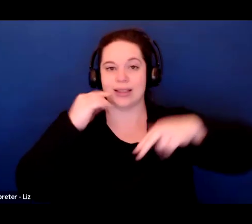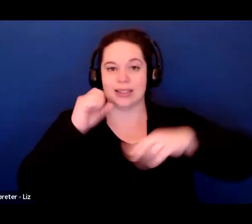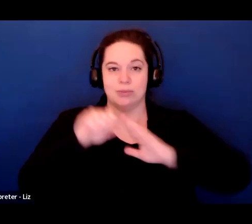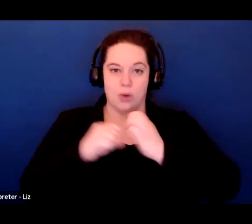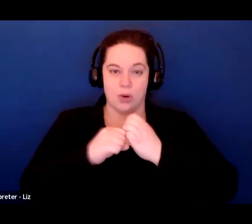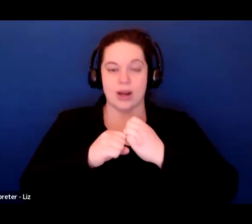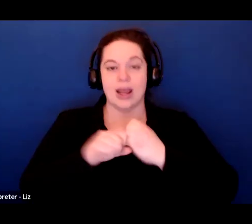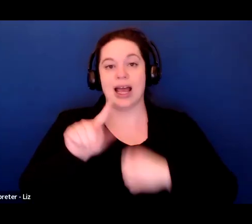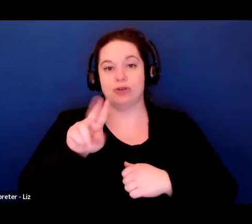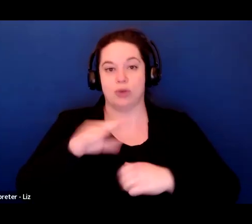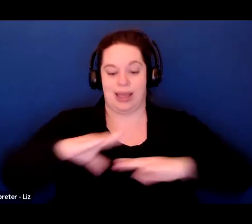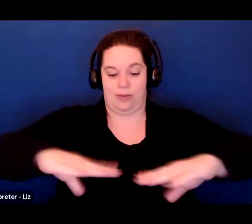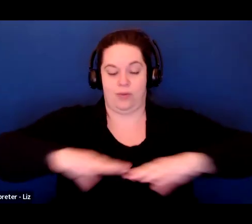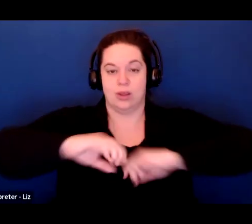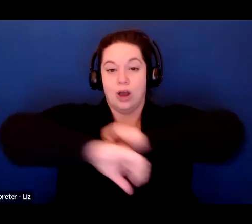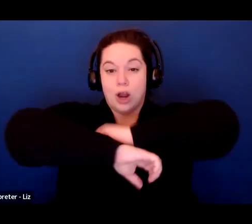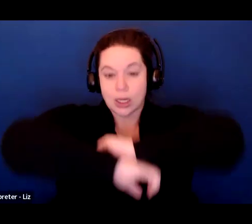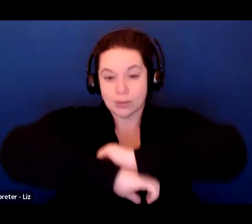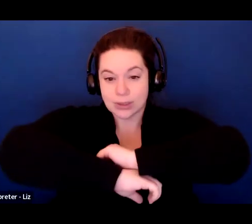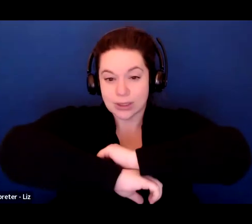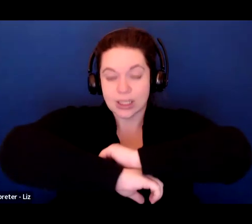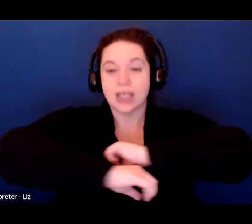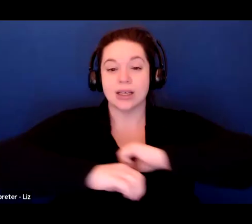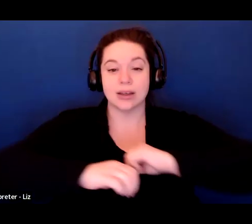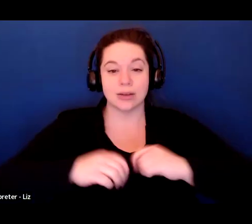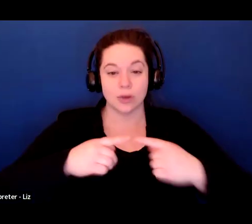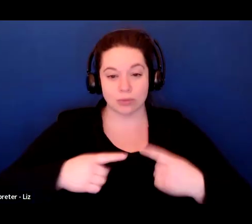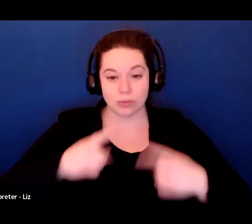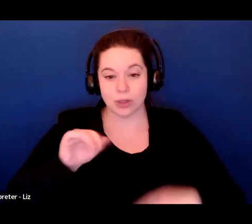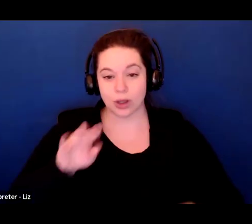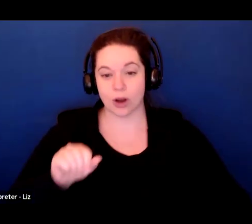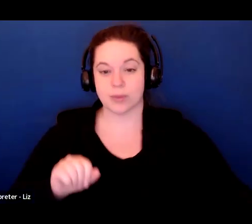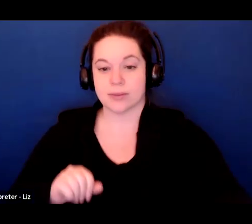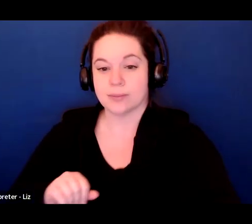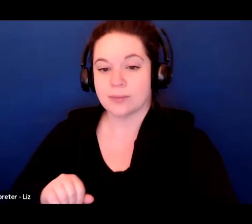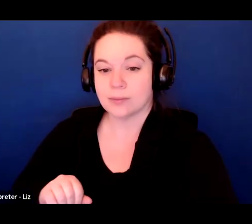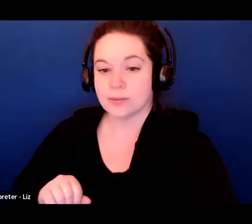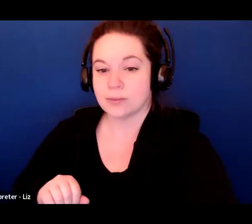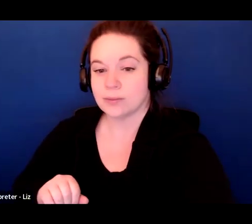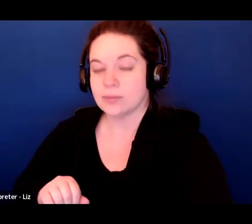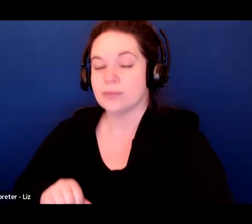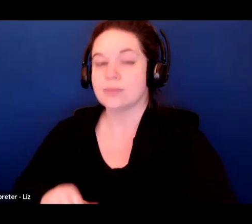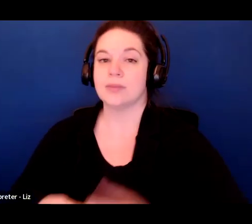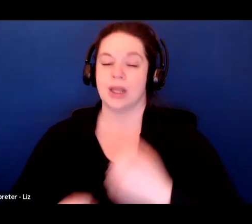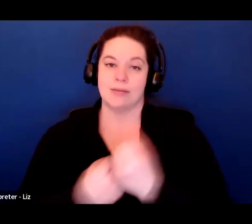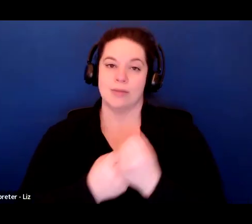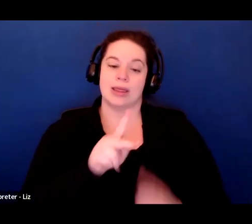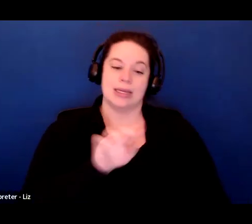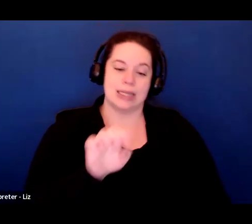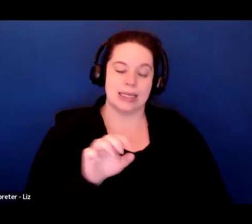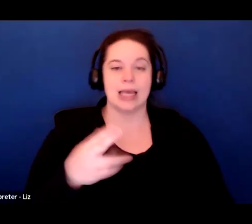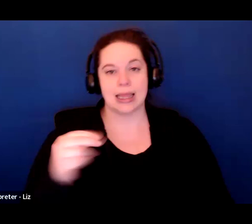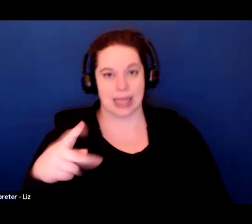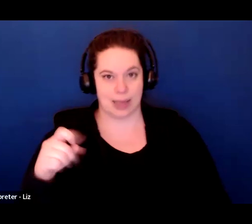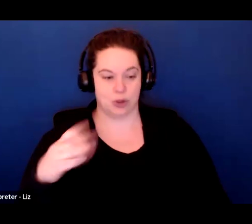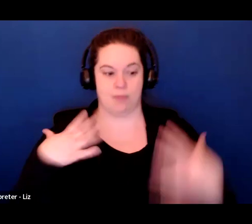trays where you can put your arms if you have problems with your arms, and it blocks your knees and your hips, so your body is standing, and